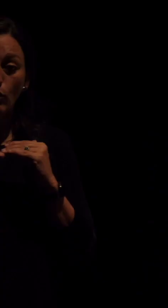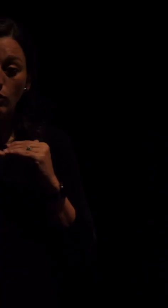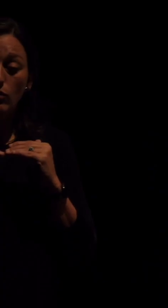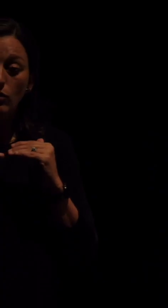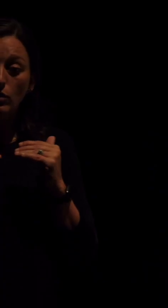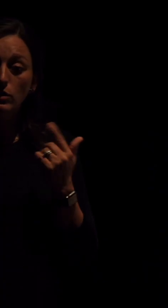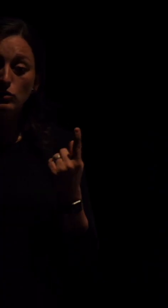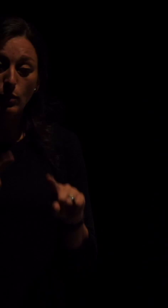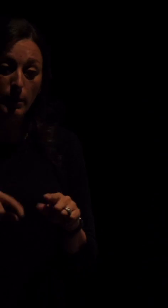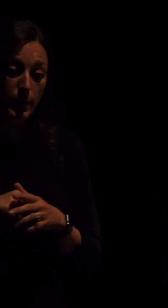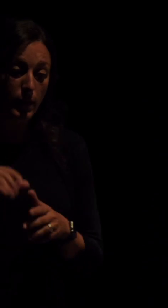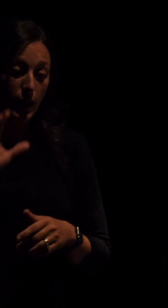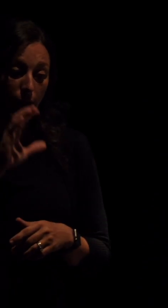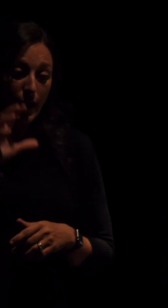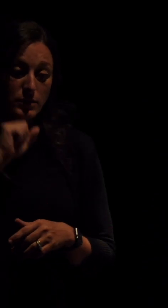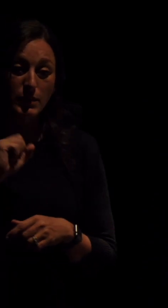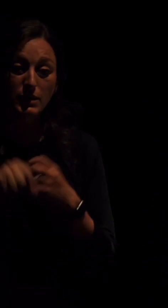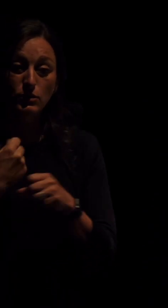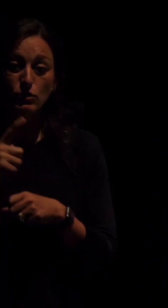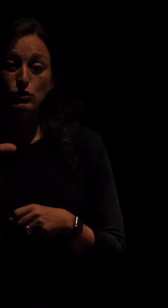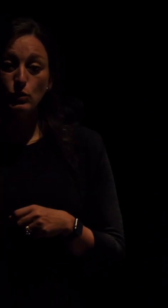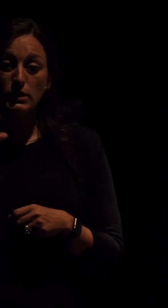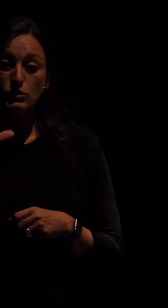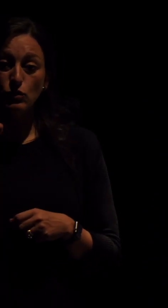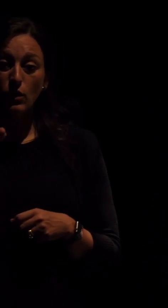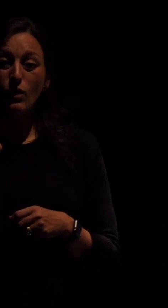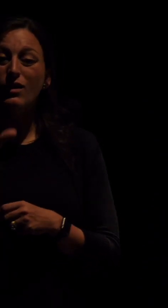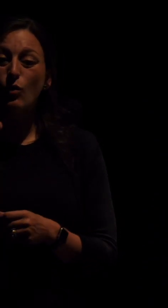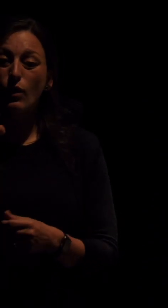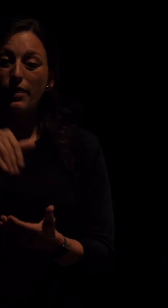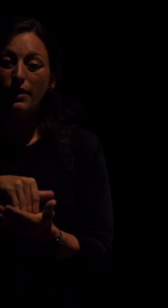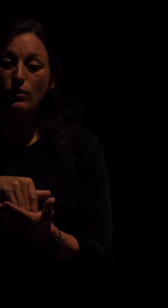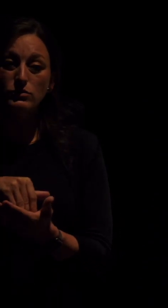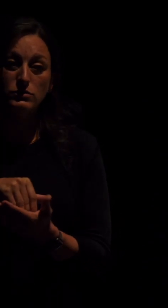last abundance estimate in winter 2021 was